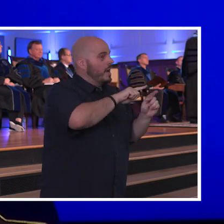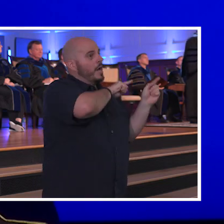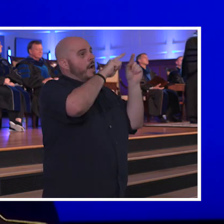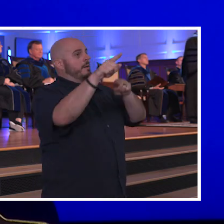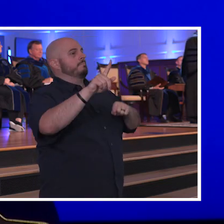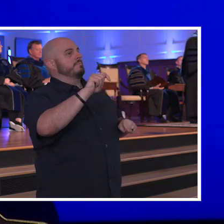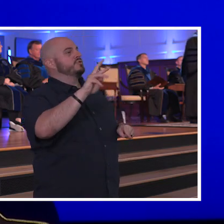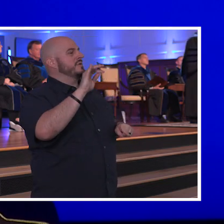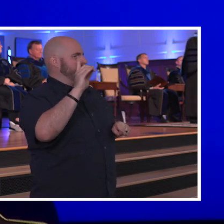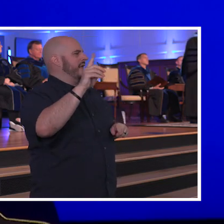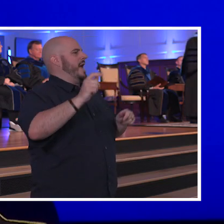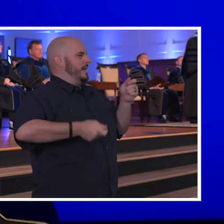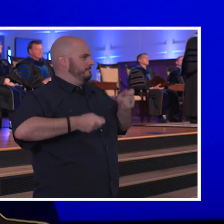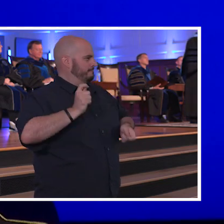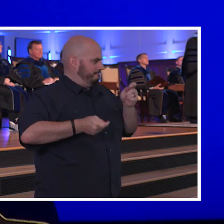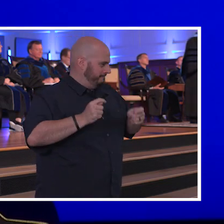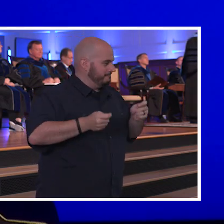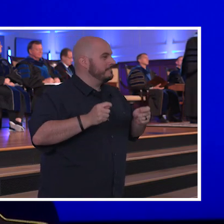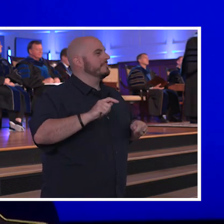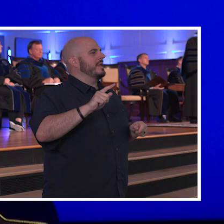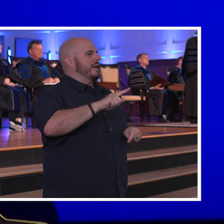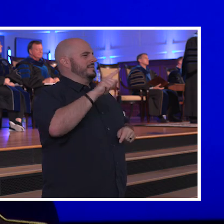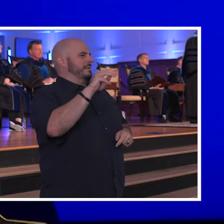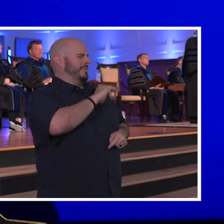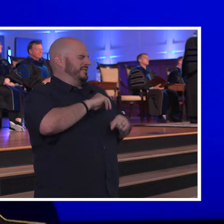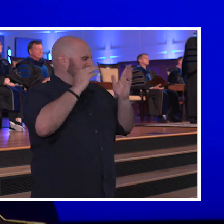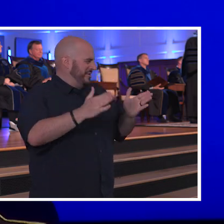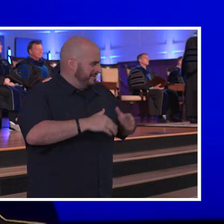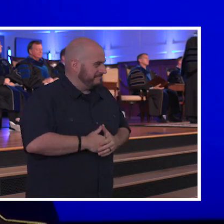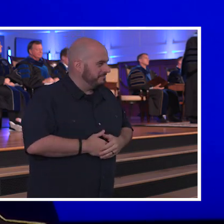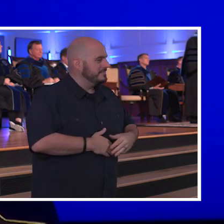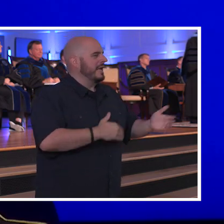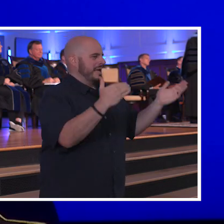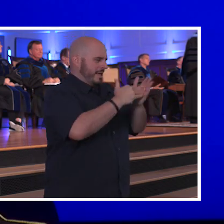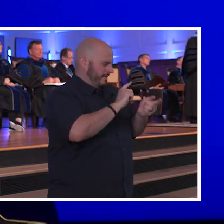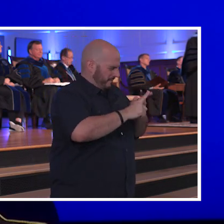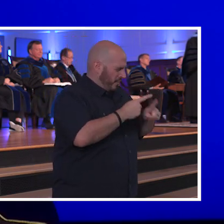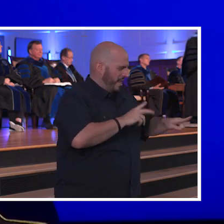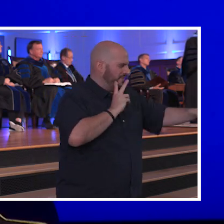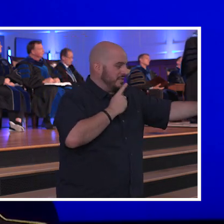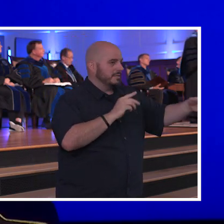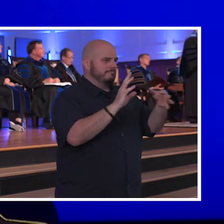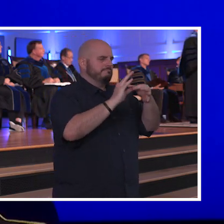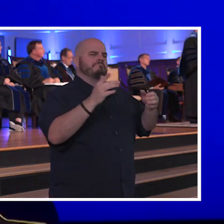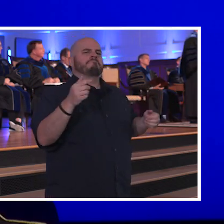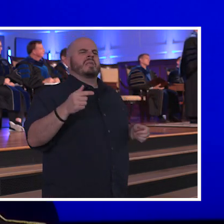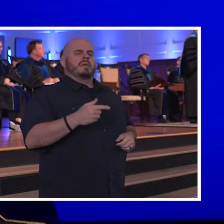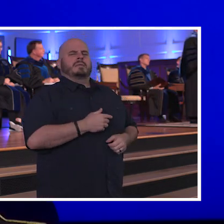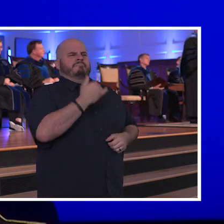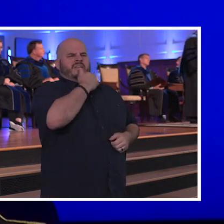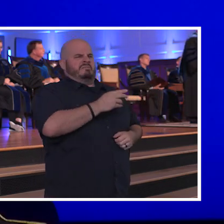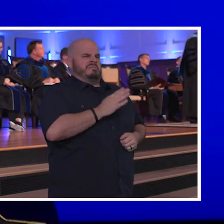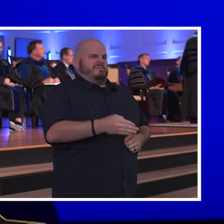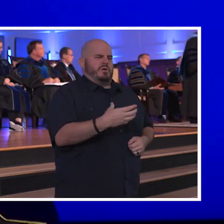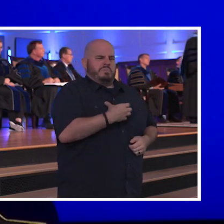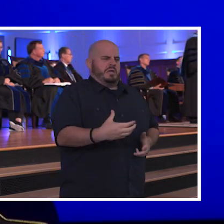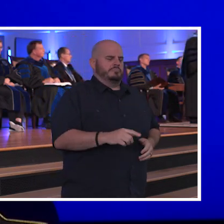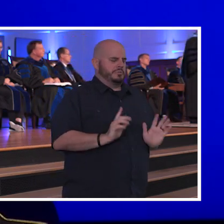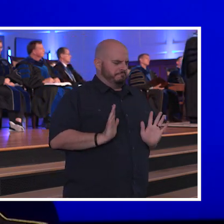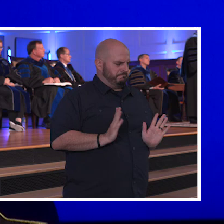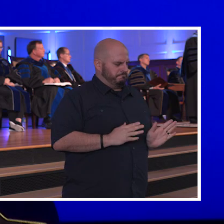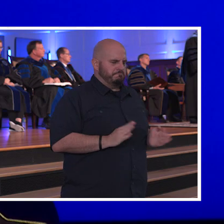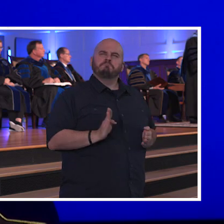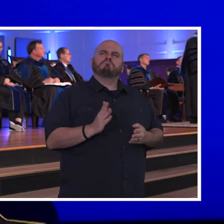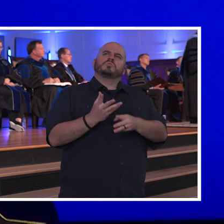a missionary. Again, her friend Vesta Souter notes she never complained. She simply trusted the Lord,